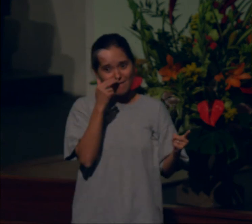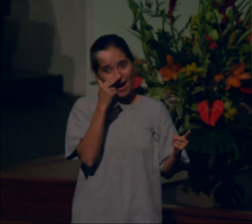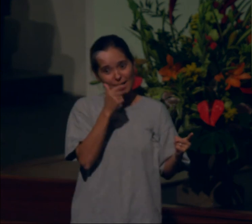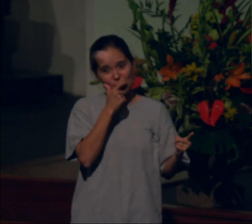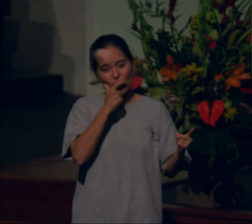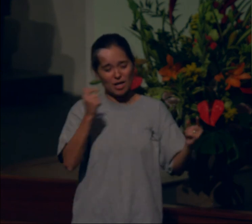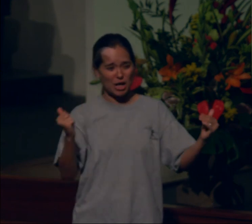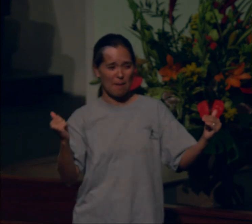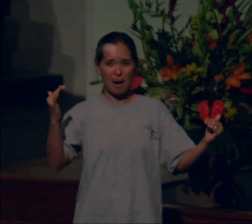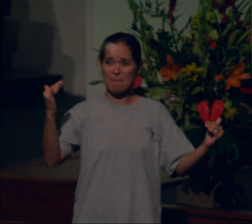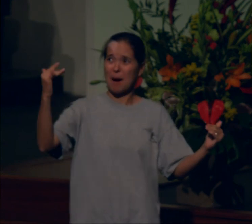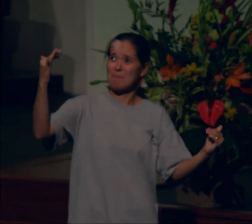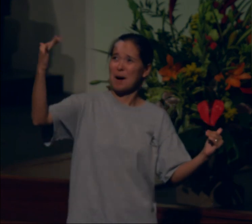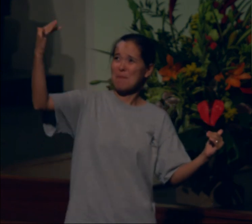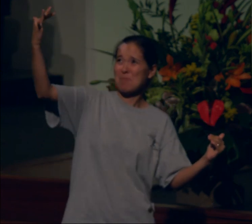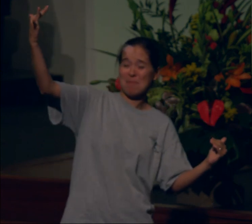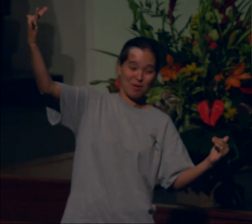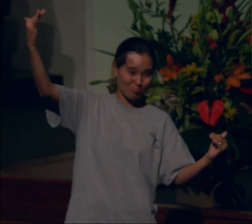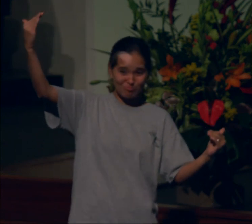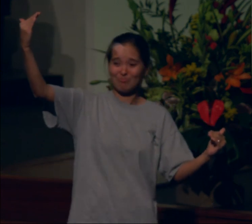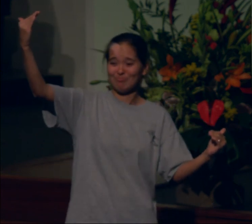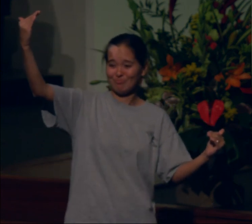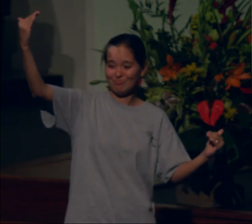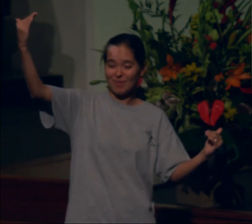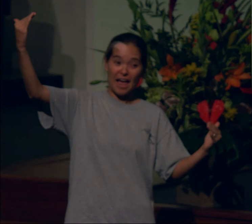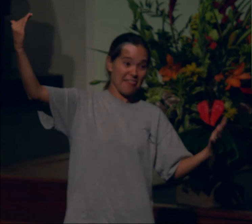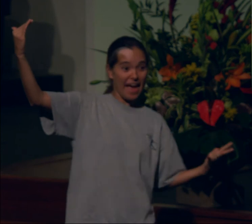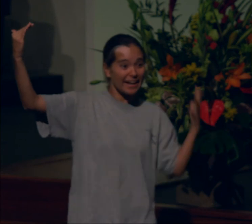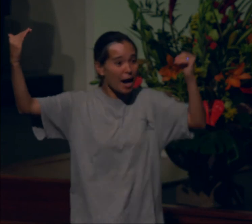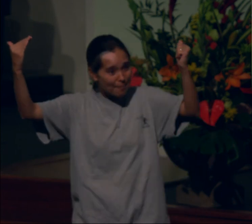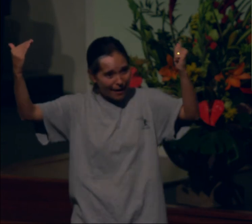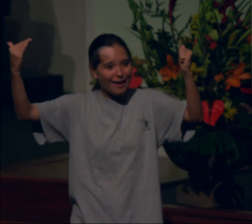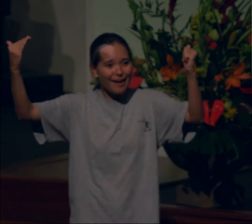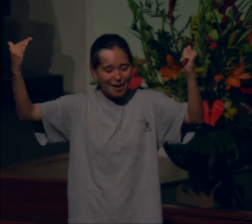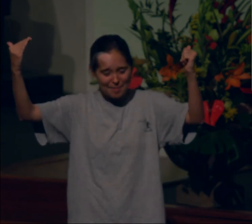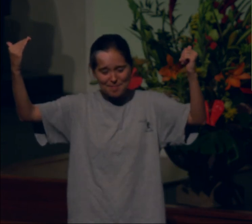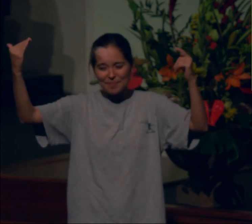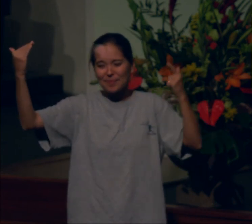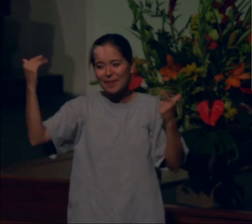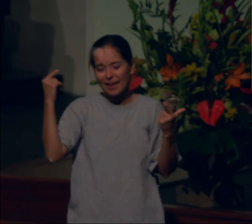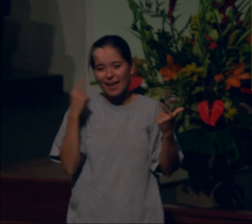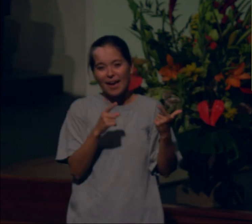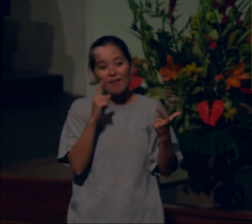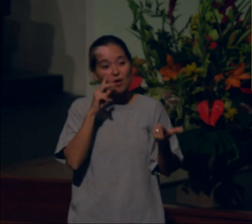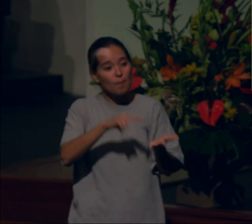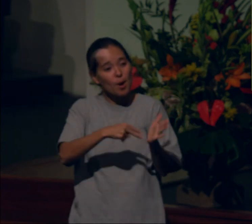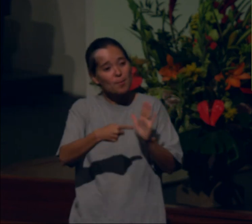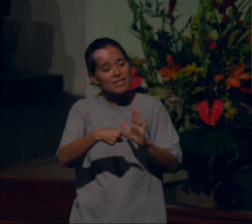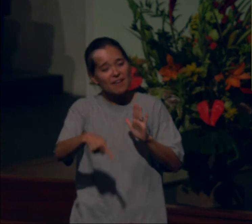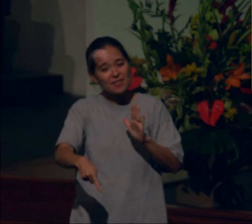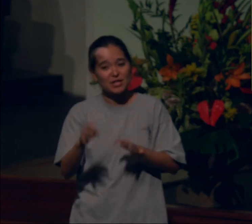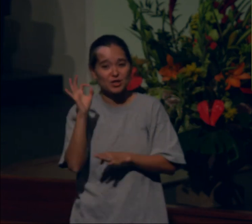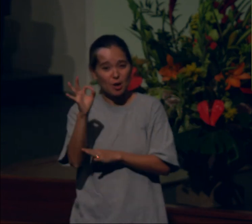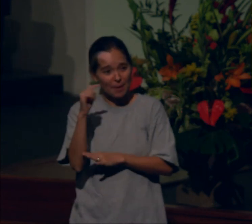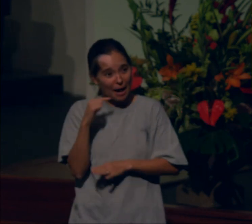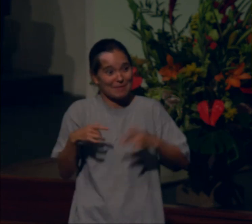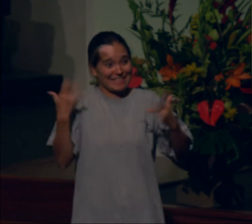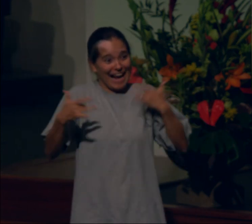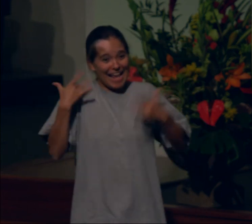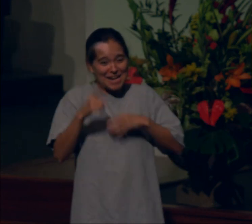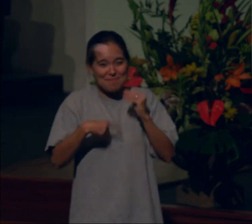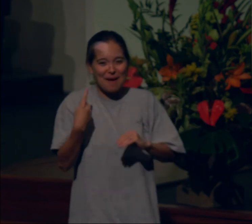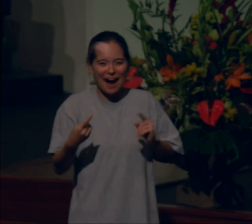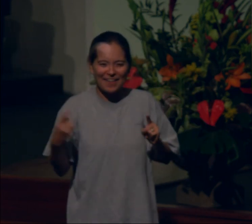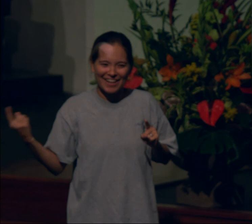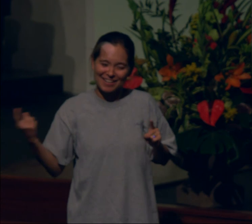Atlanta. But anyway, they got back up. Yeah. And for the purposes of this sermon, I'm going to be excited about it. They